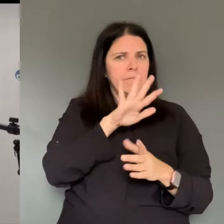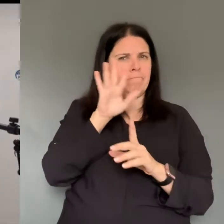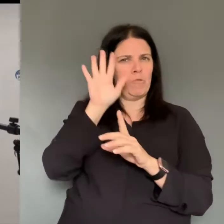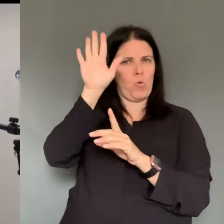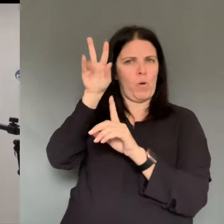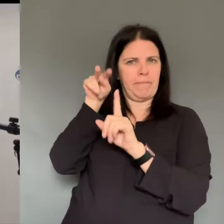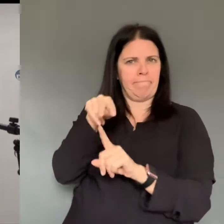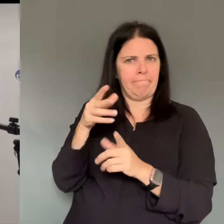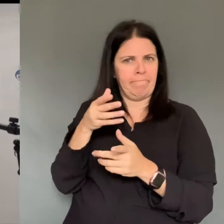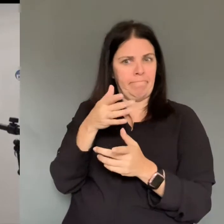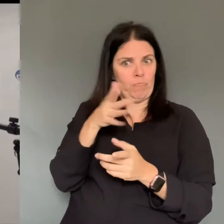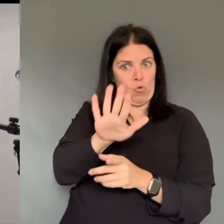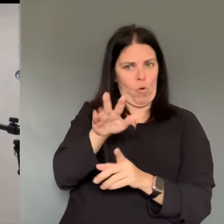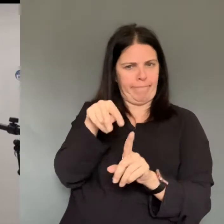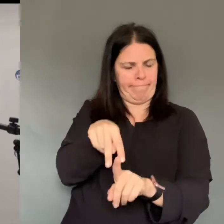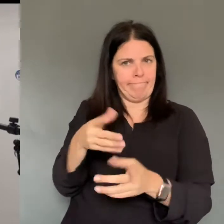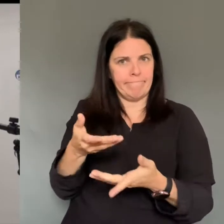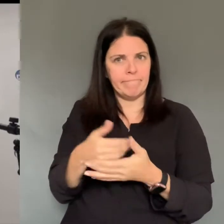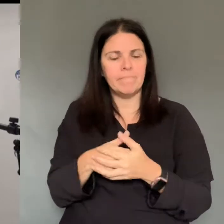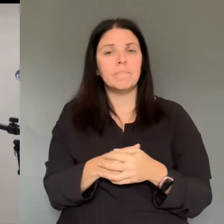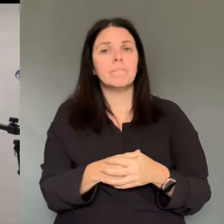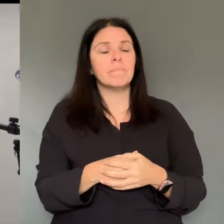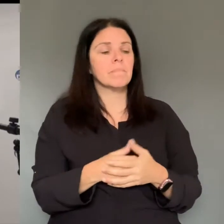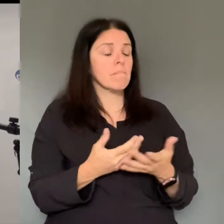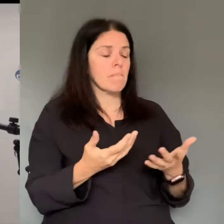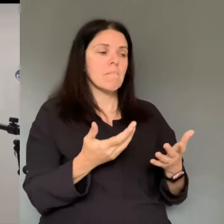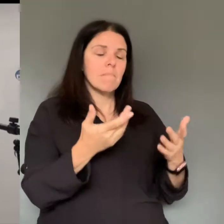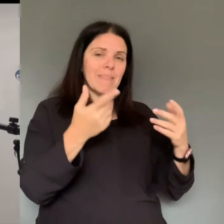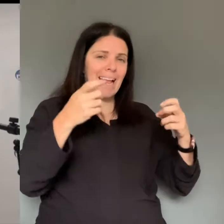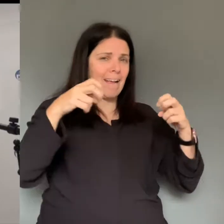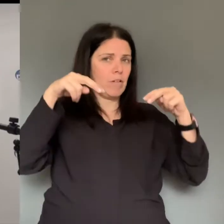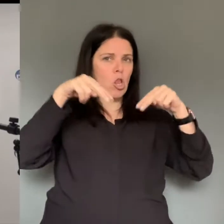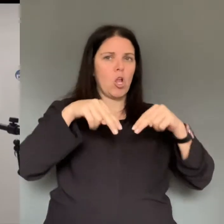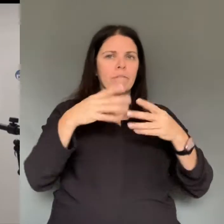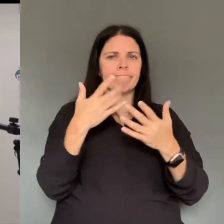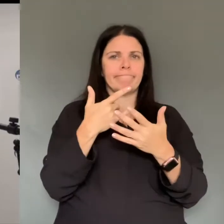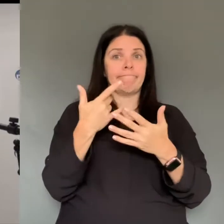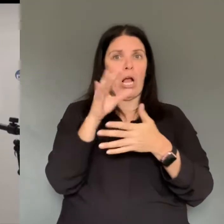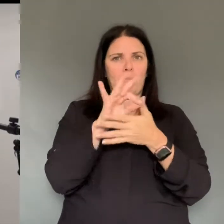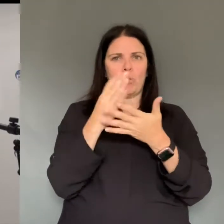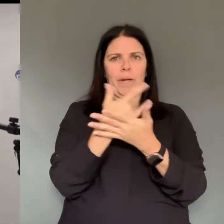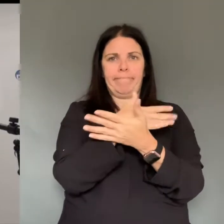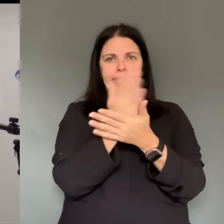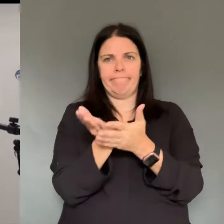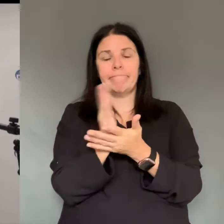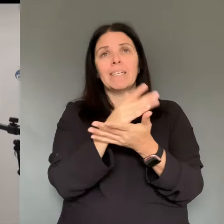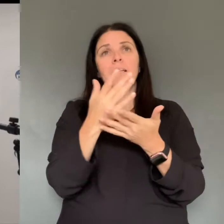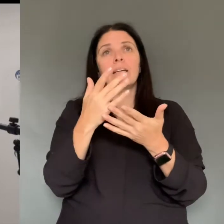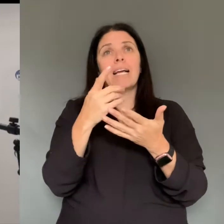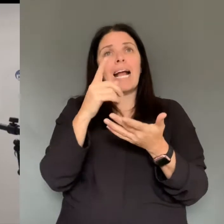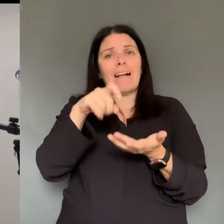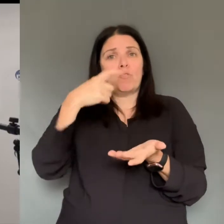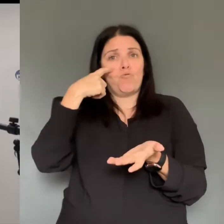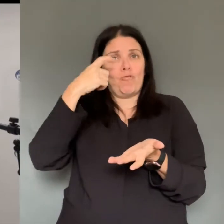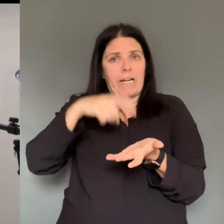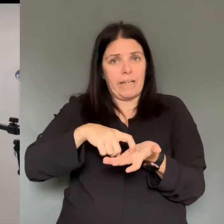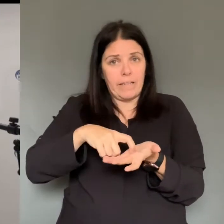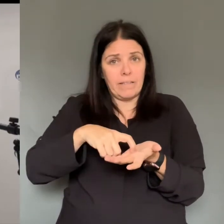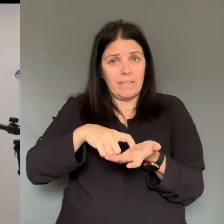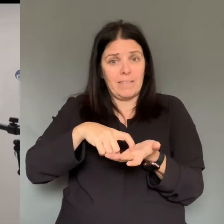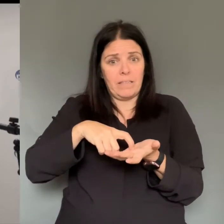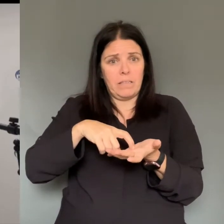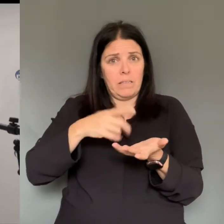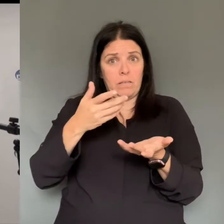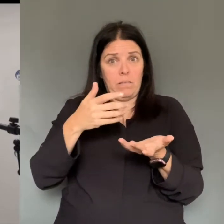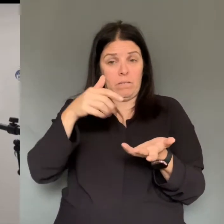an implication. Not saying that that's the perfect solution, but we need to find ways that, okay, what else can be done, and if these